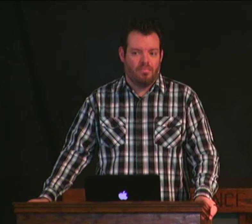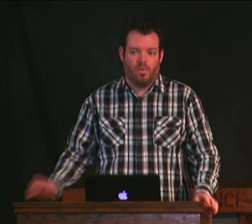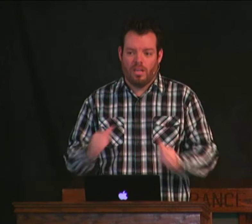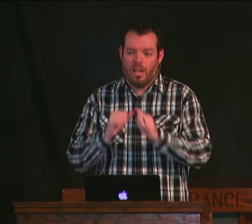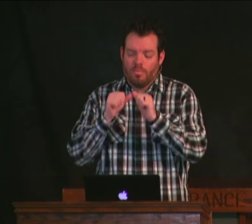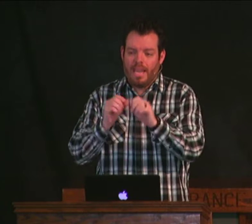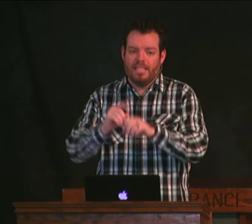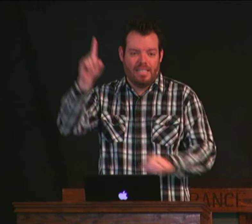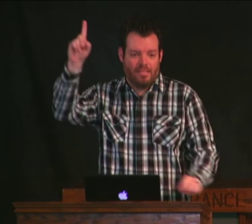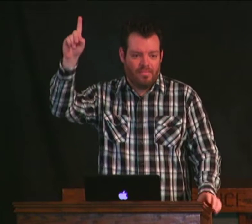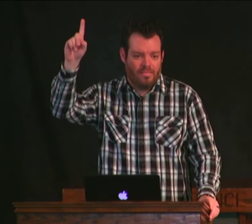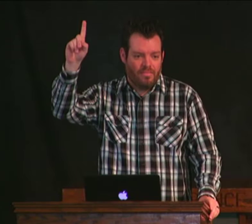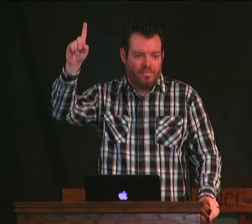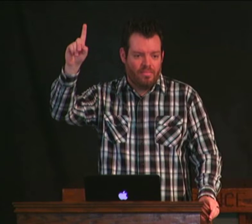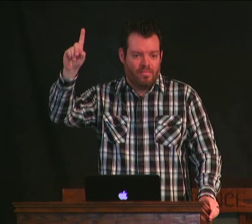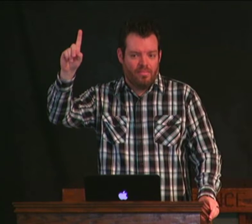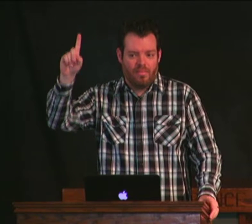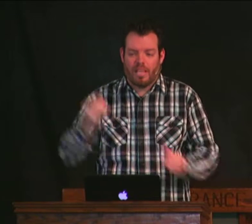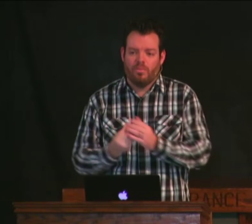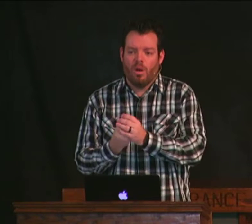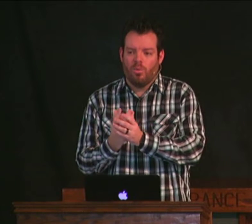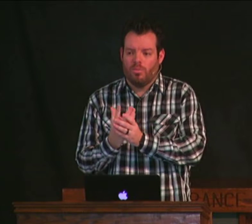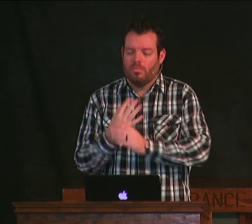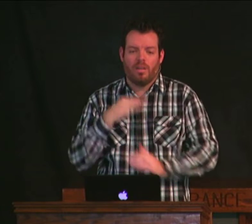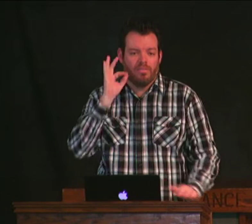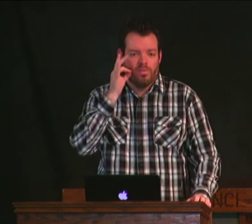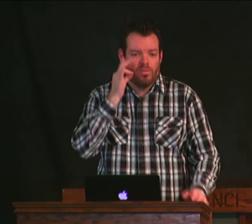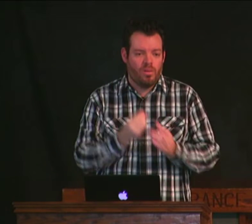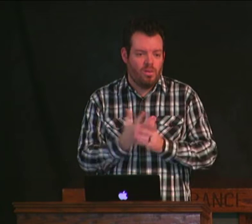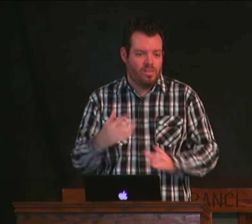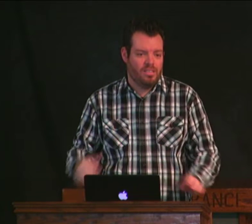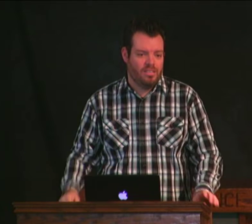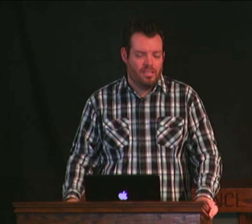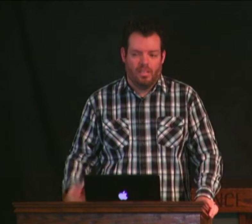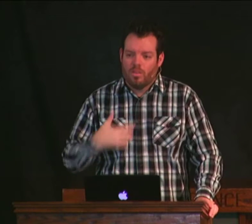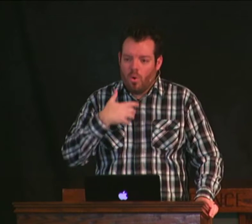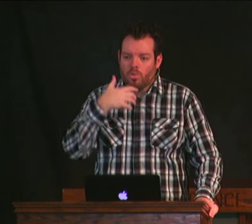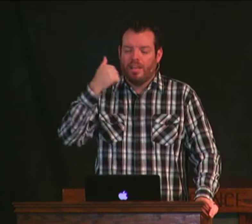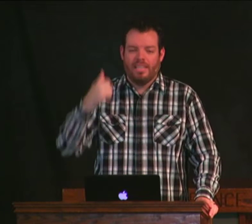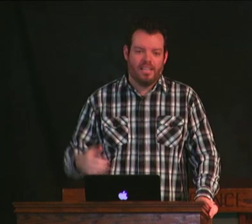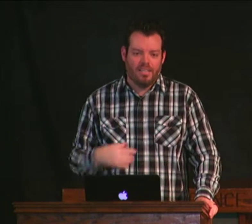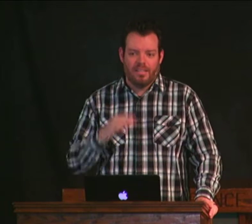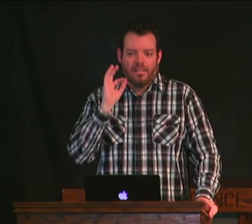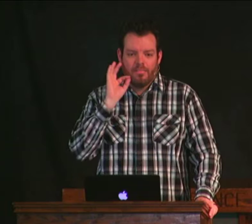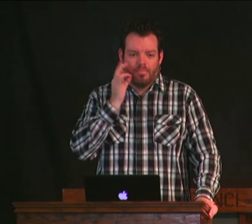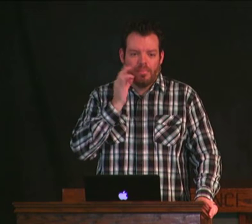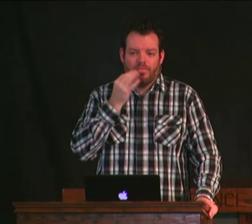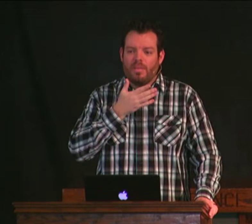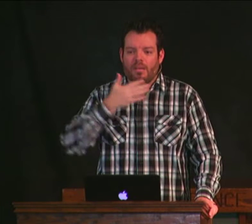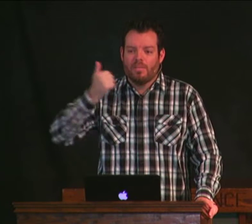But when I remain in him, I grow. My fruit grows. The older I get, my fruit becomes